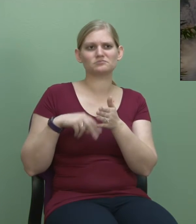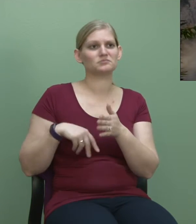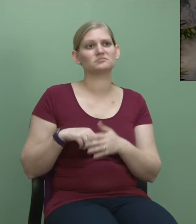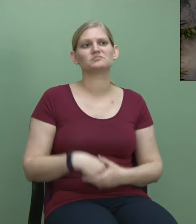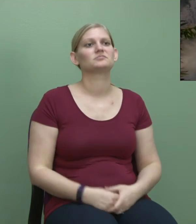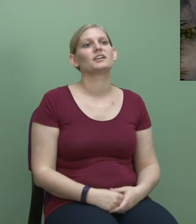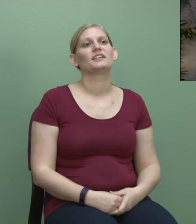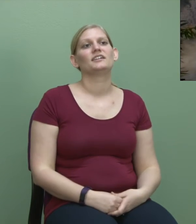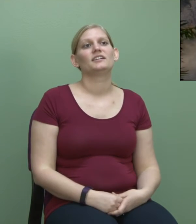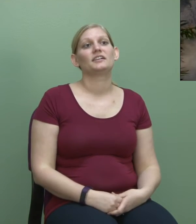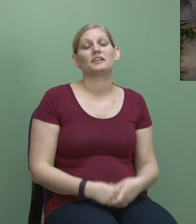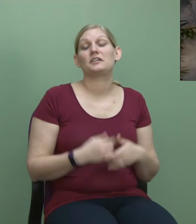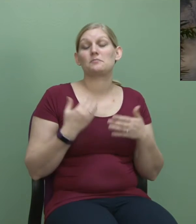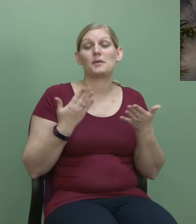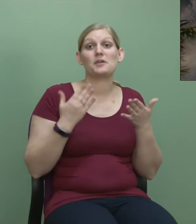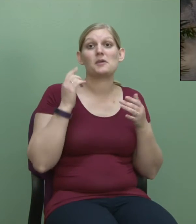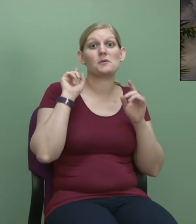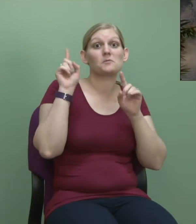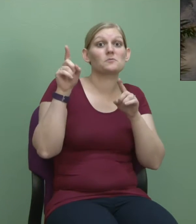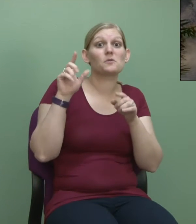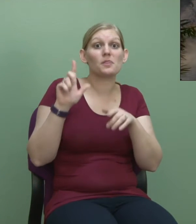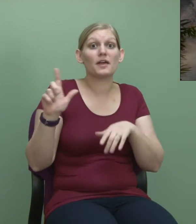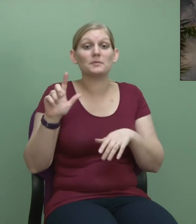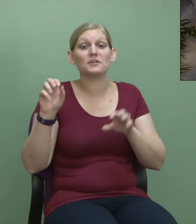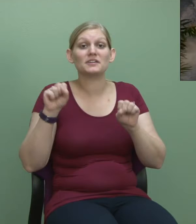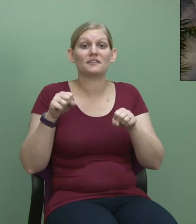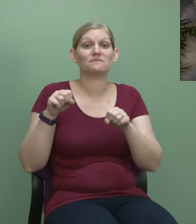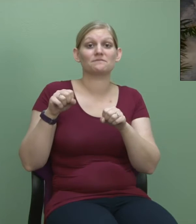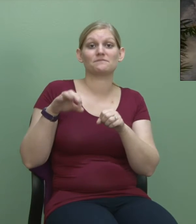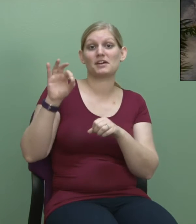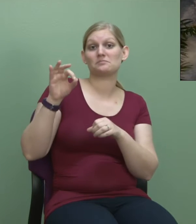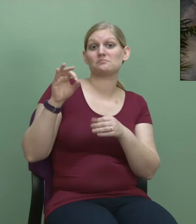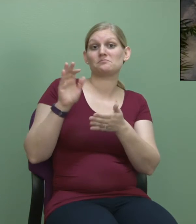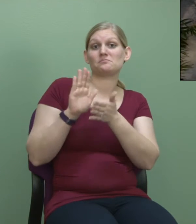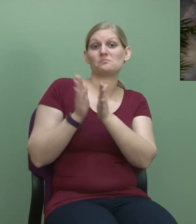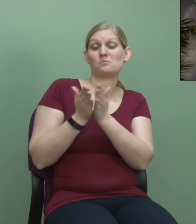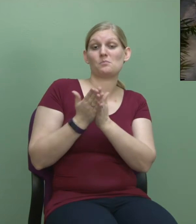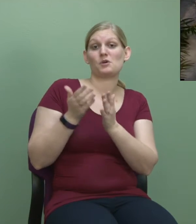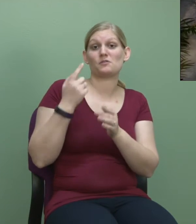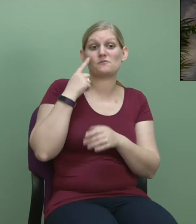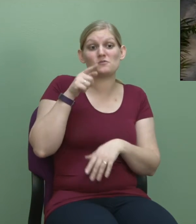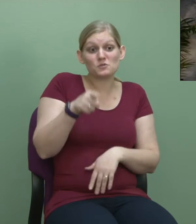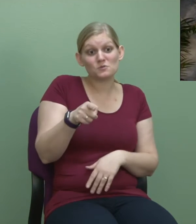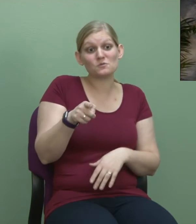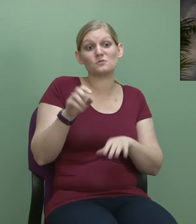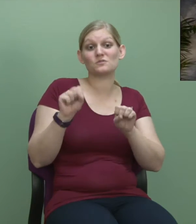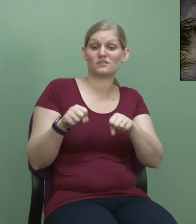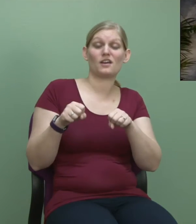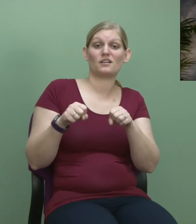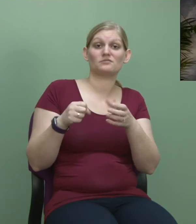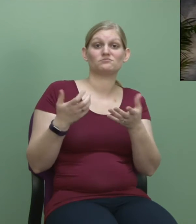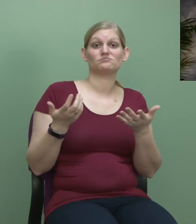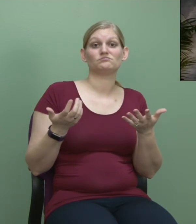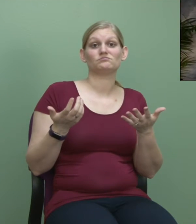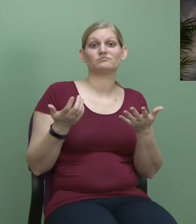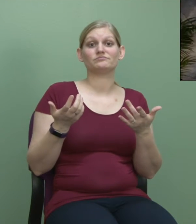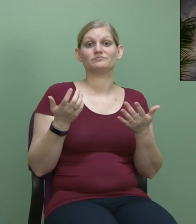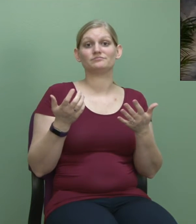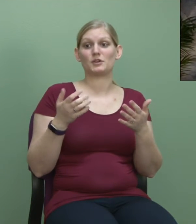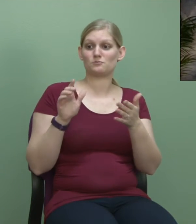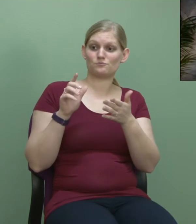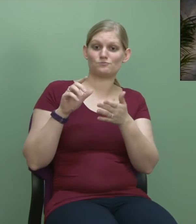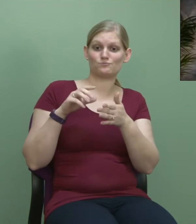go to the library, perhaps find a book that you would enjoy reading in a subject or topic that you would appreciate knowing more